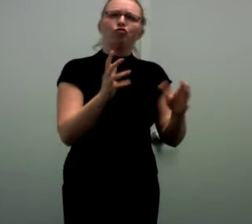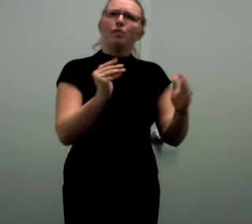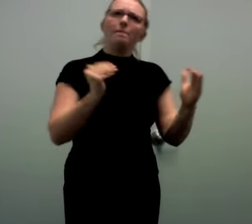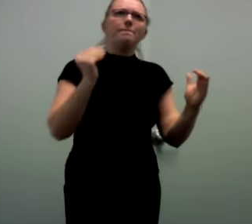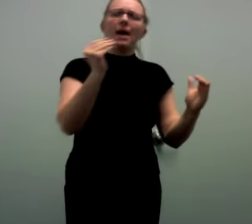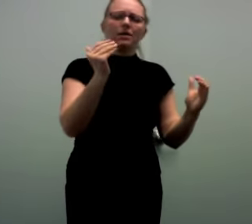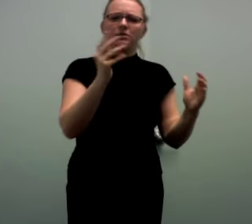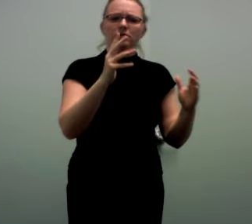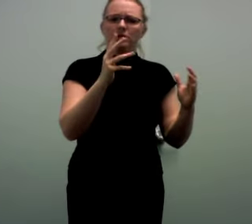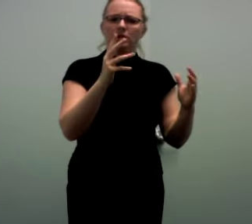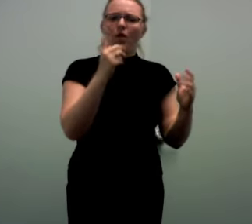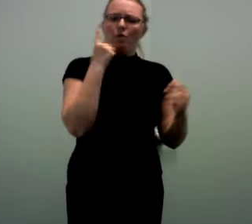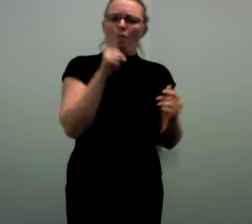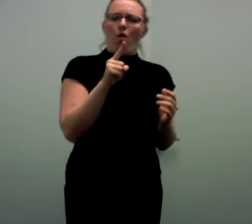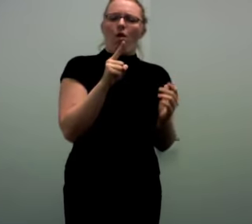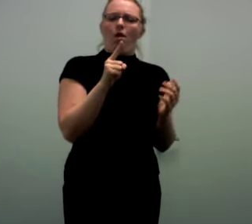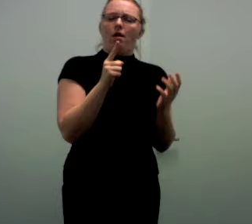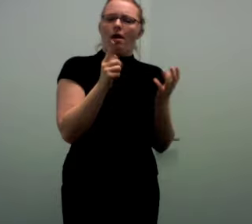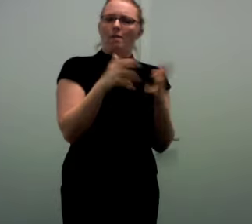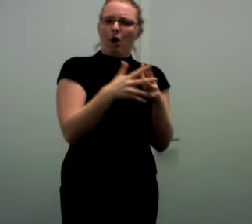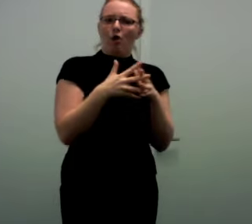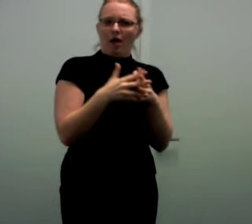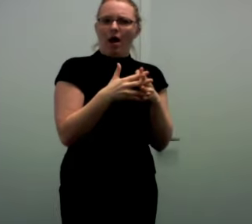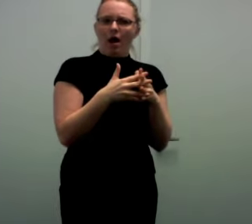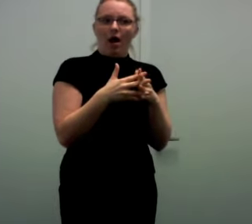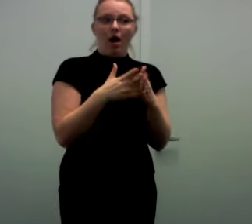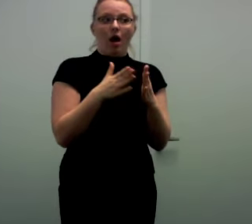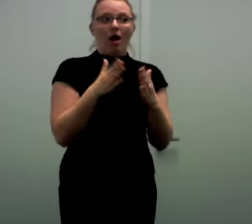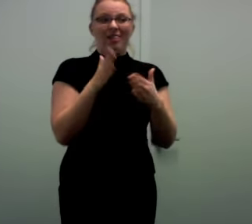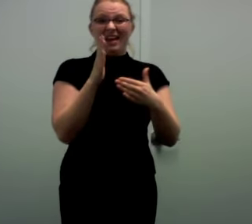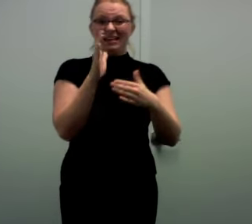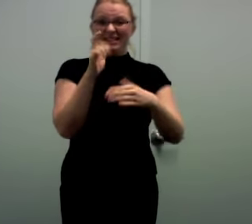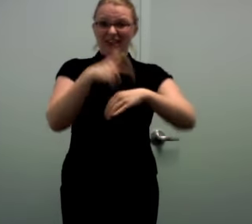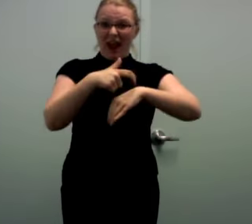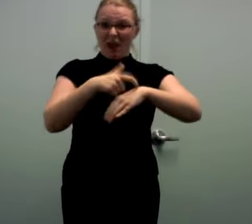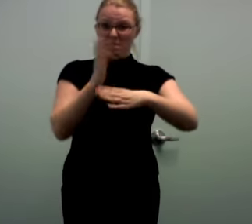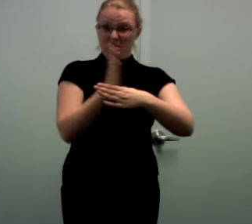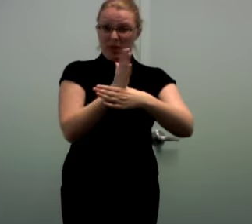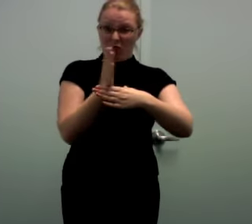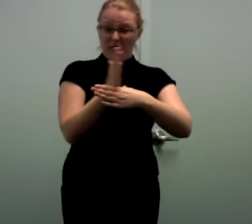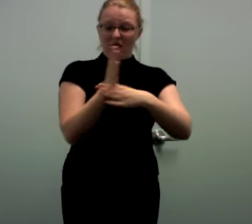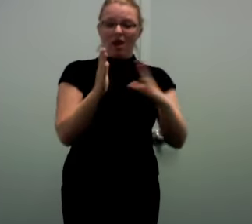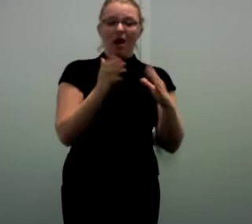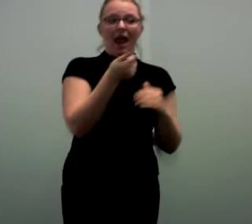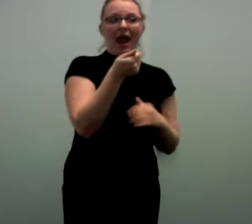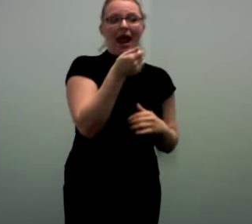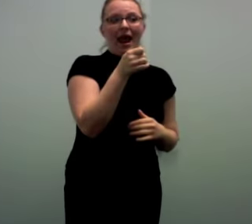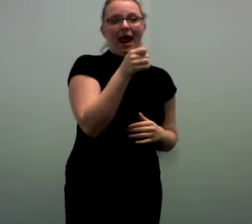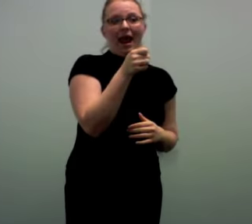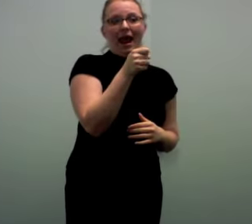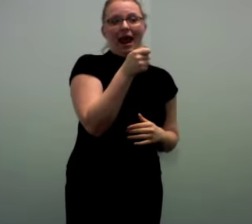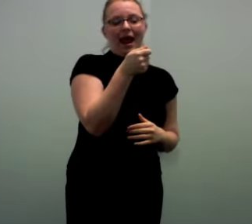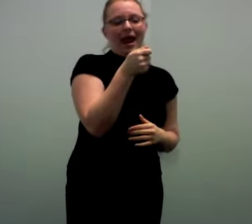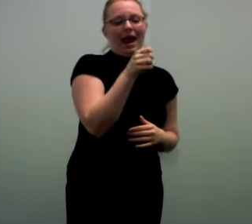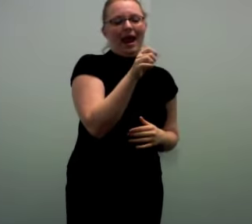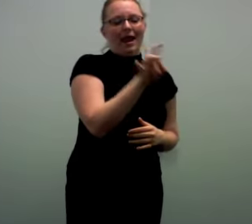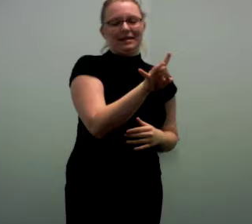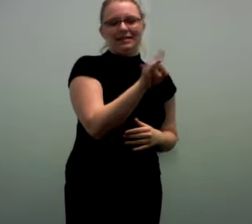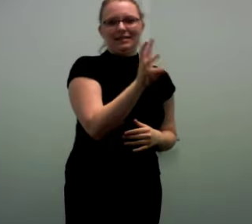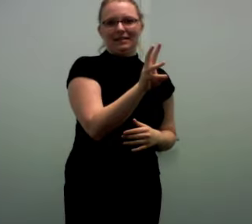America. Between that time period of 1865 to 1914, gross national